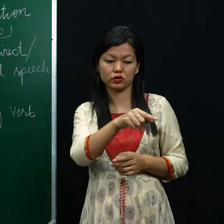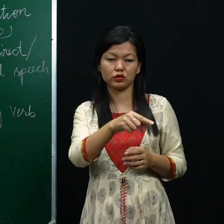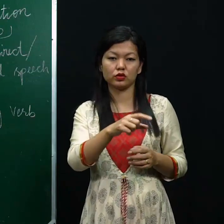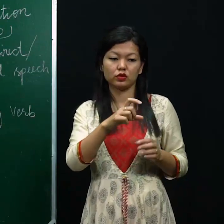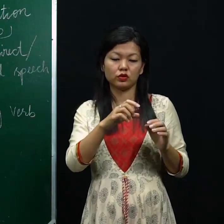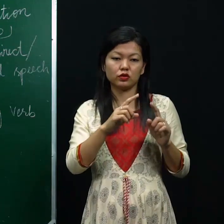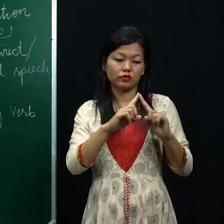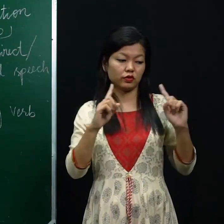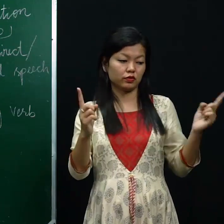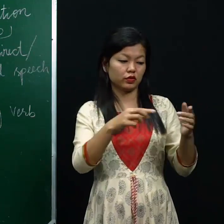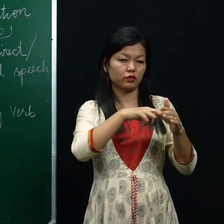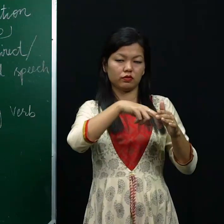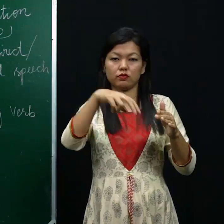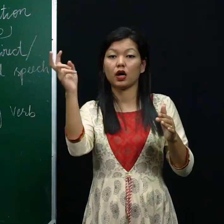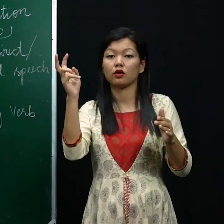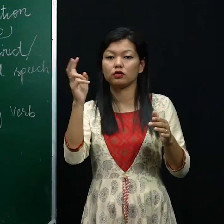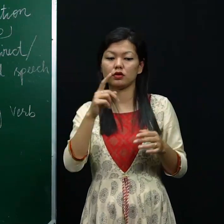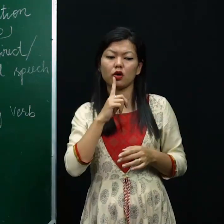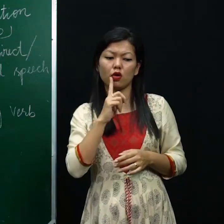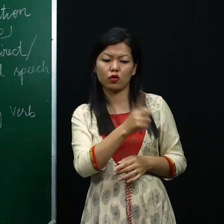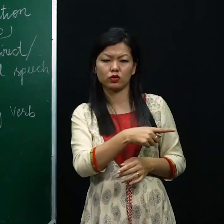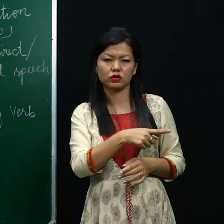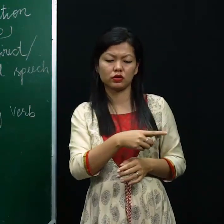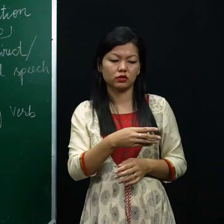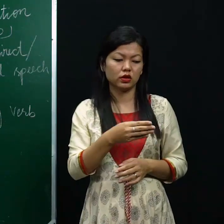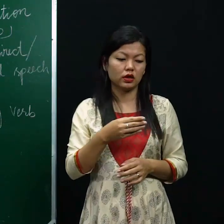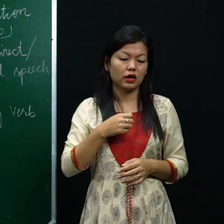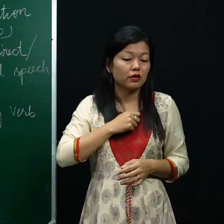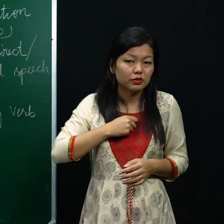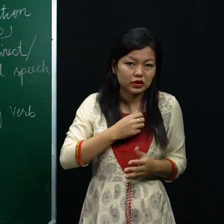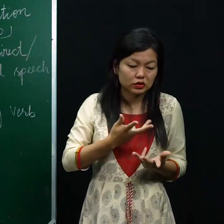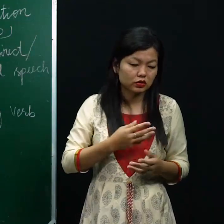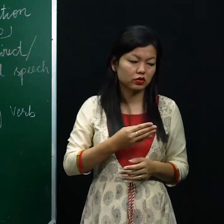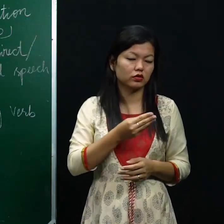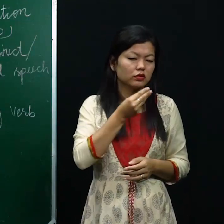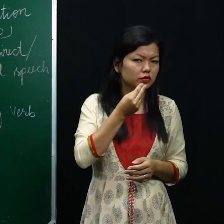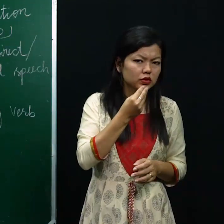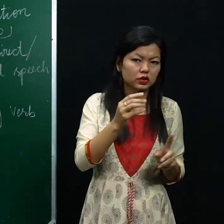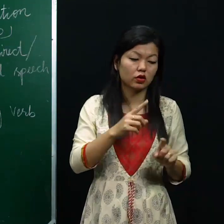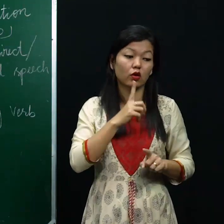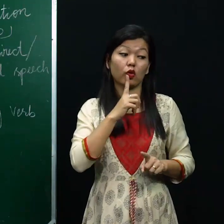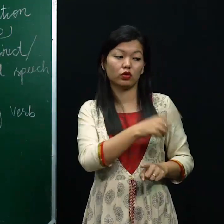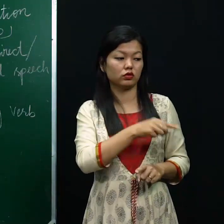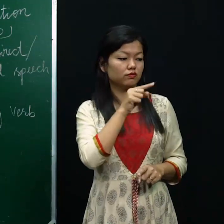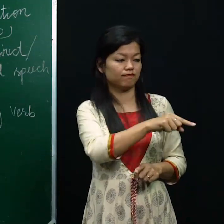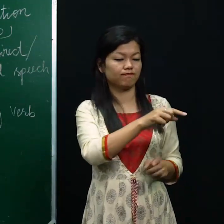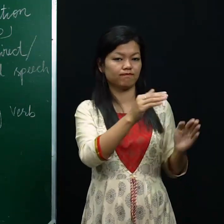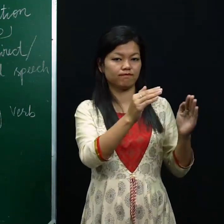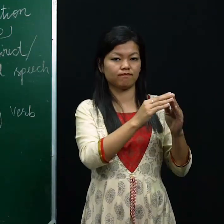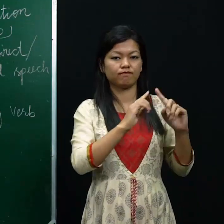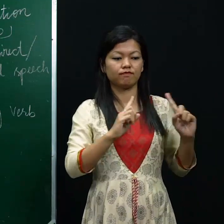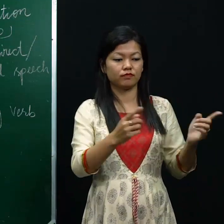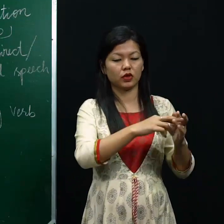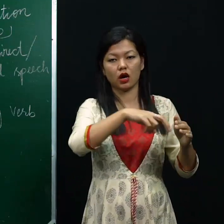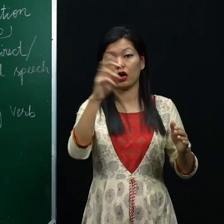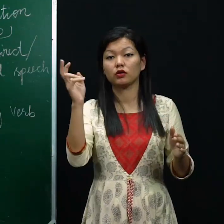tells you that the sentence is an order. And just by looking at the question or the sentence given in the direct speech, it's very